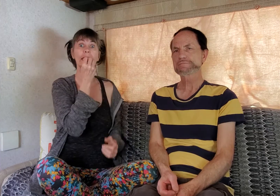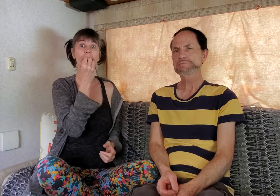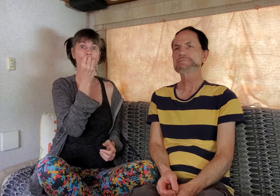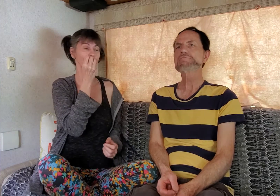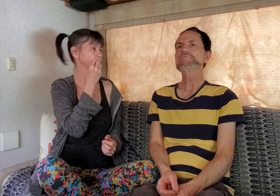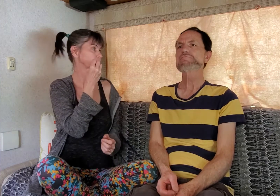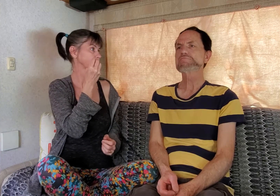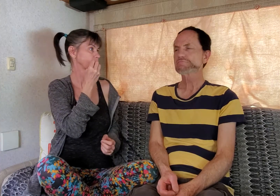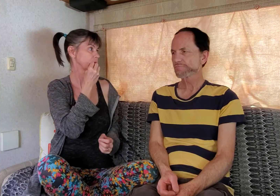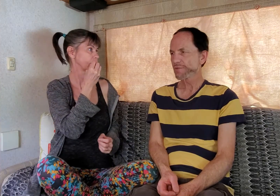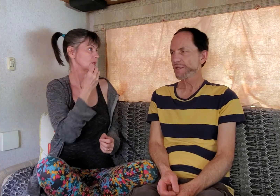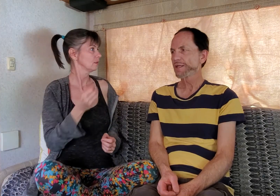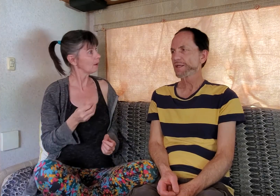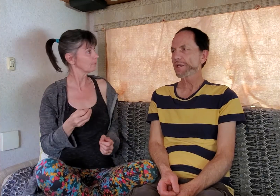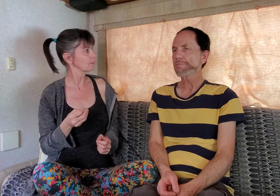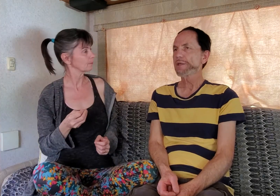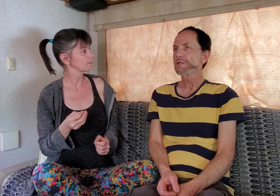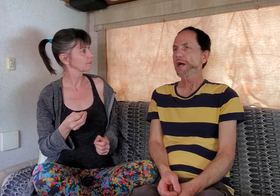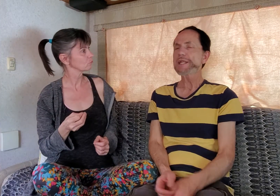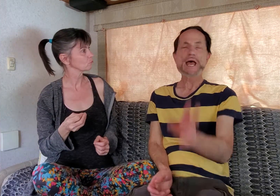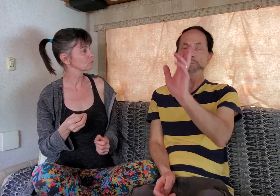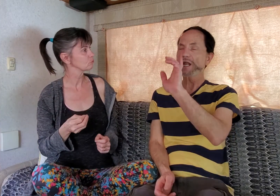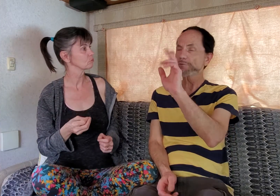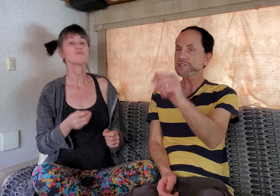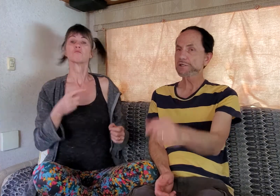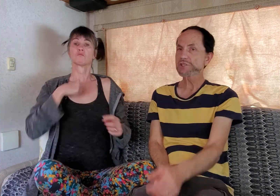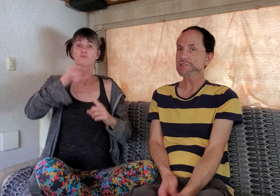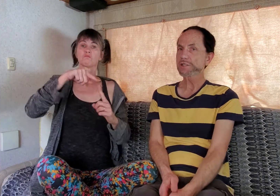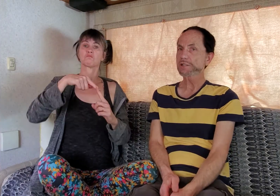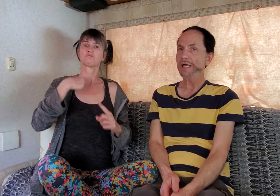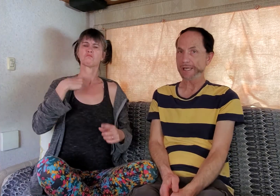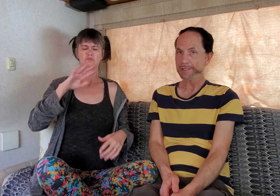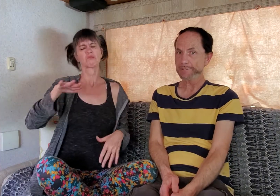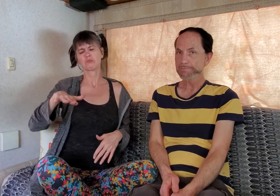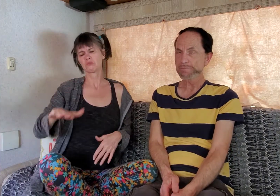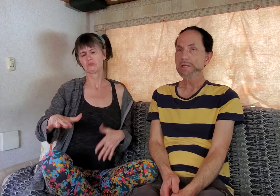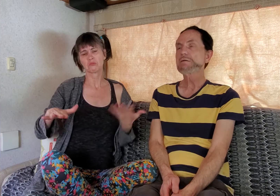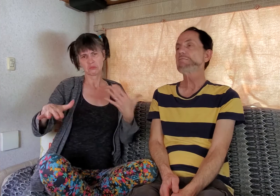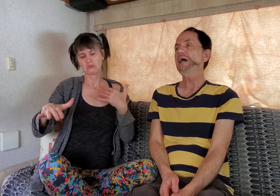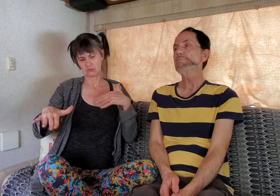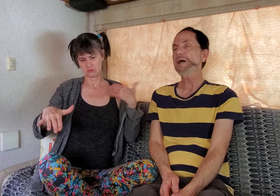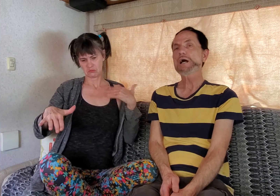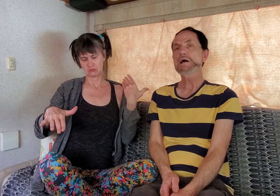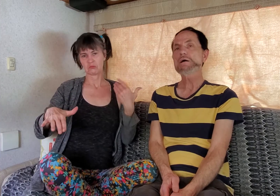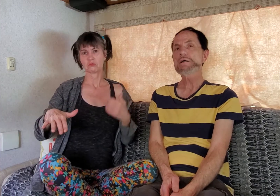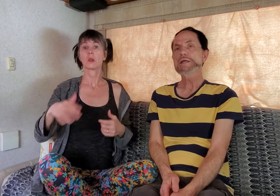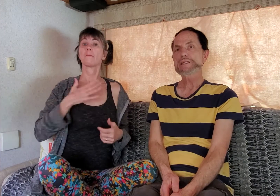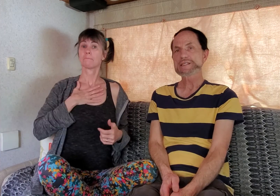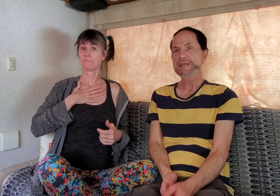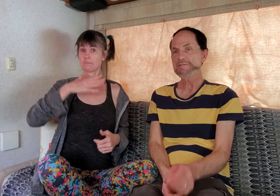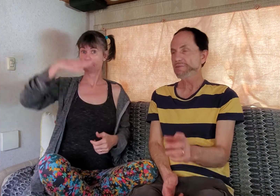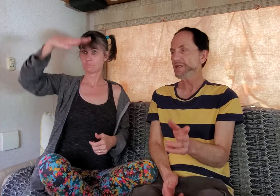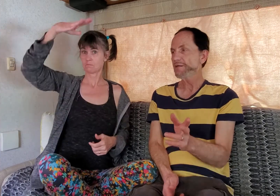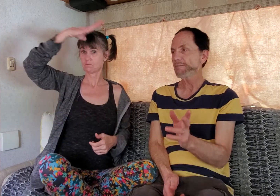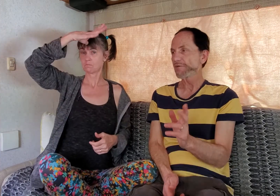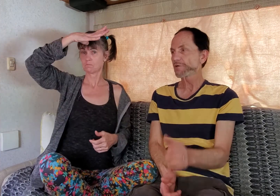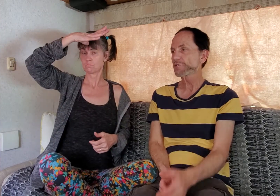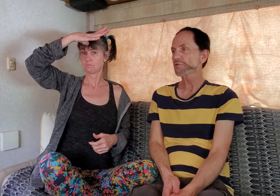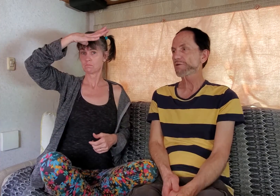it. Yeah. Now, when I was still just a young lad, my pa gave me my first